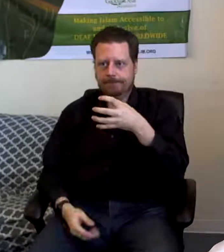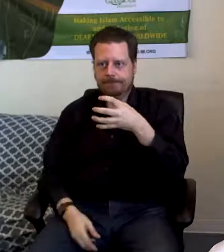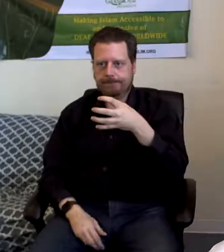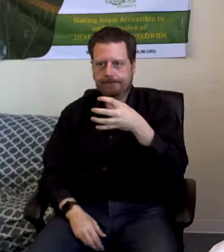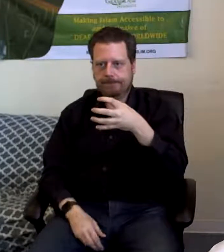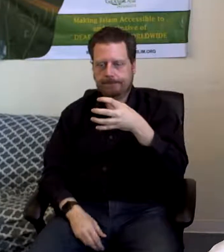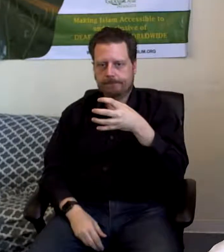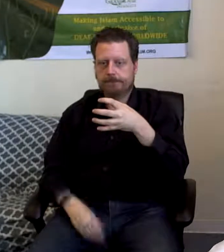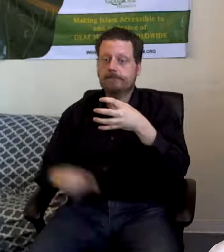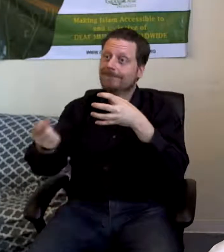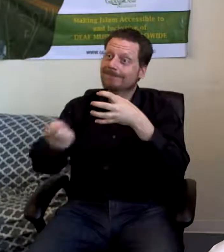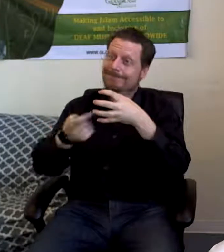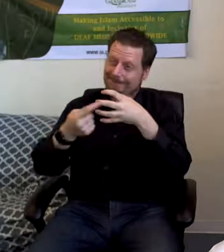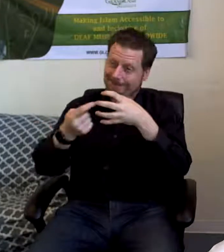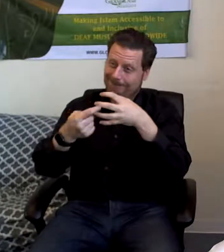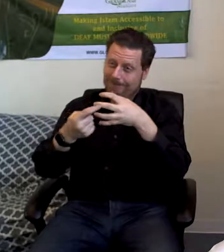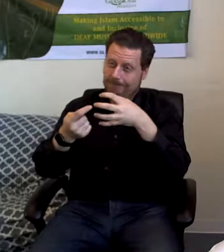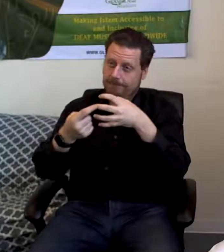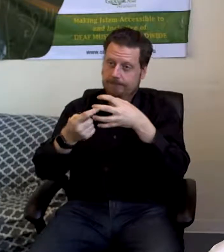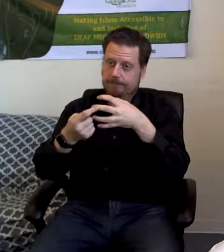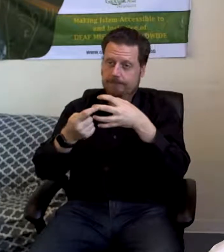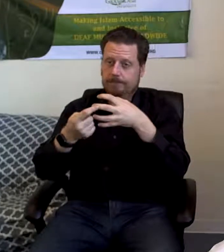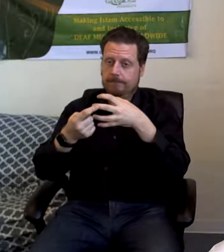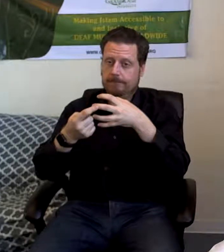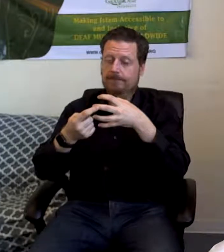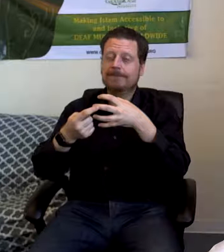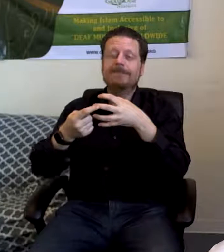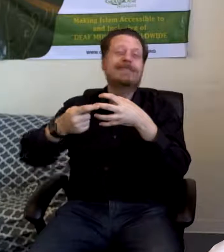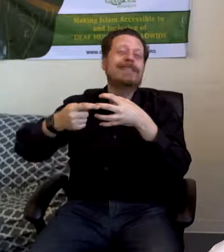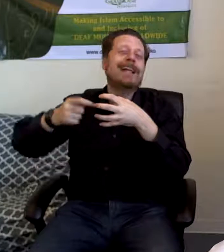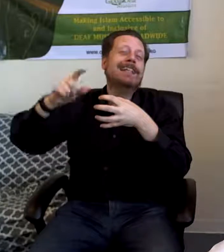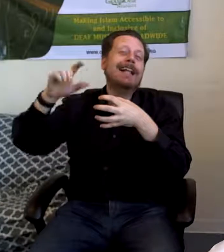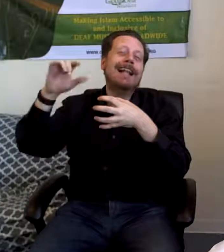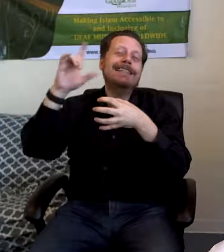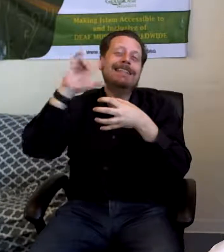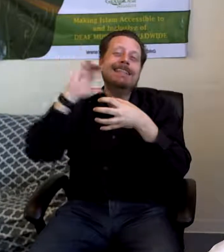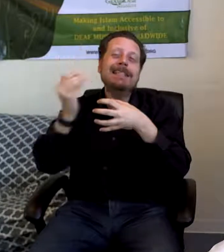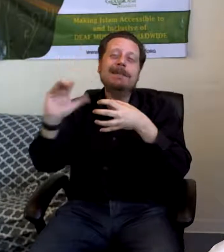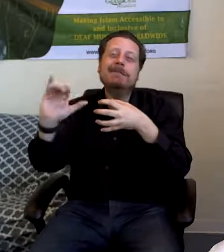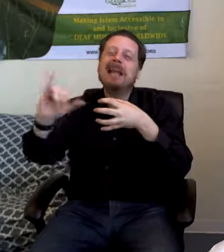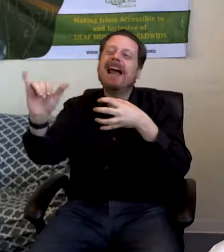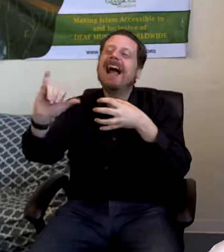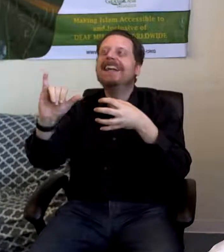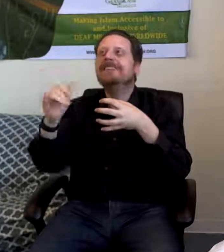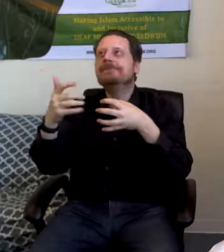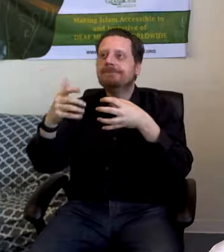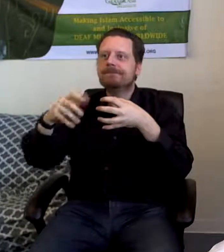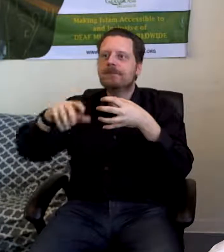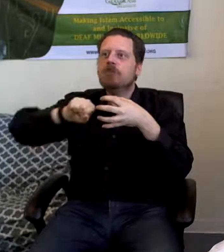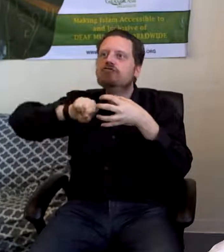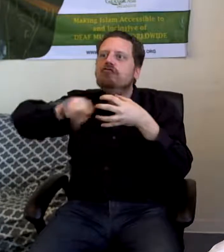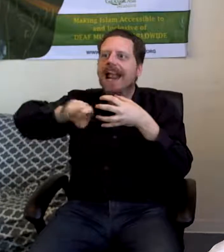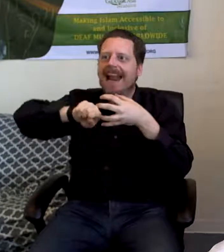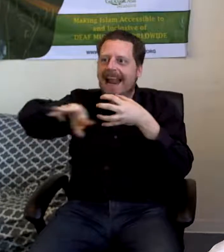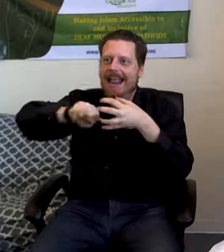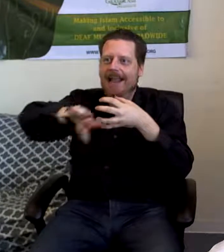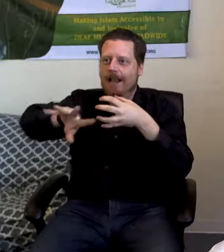Mhm. And the glass seems like a radiating